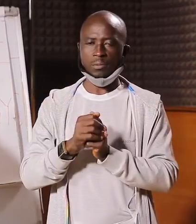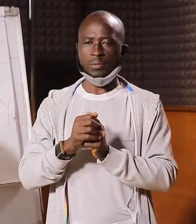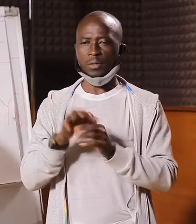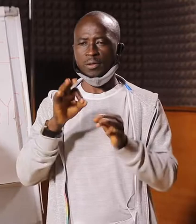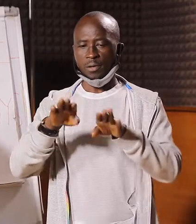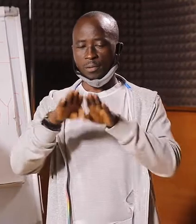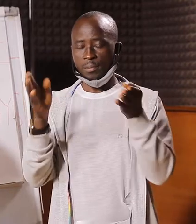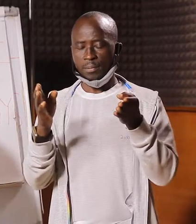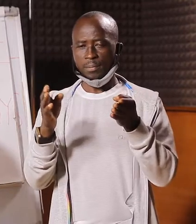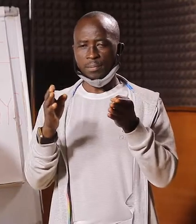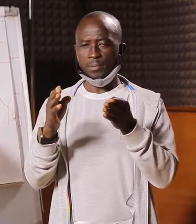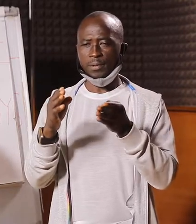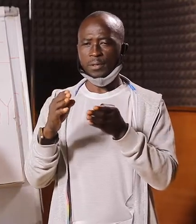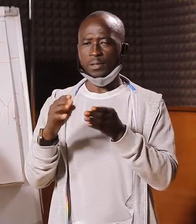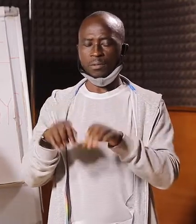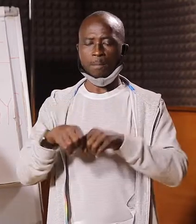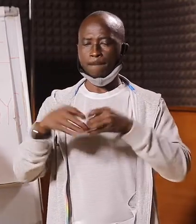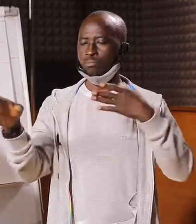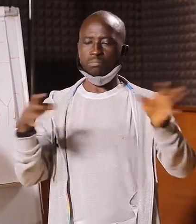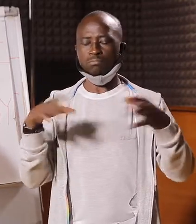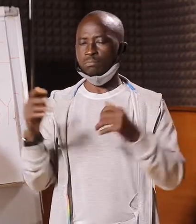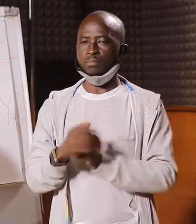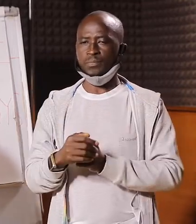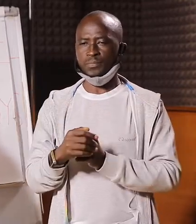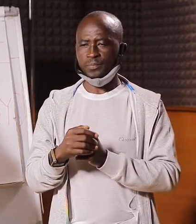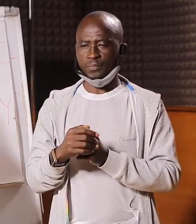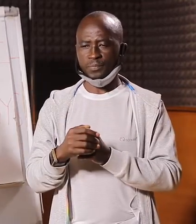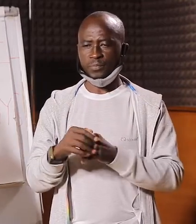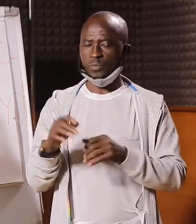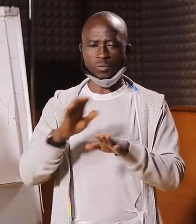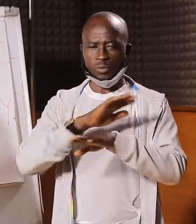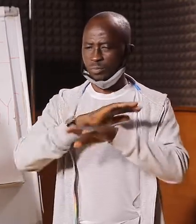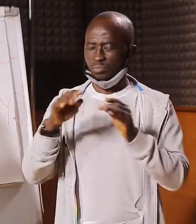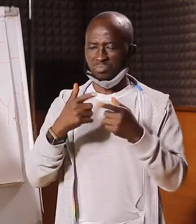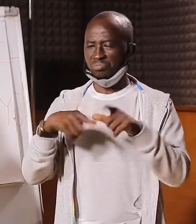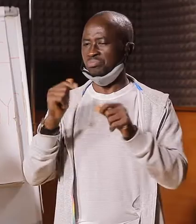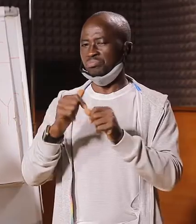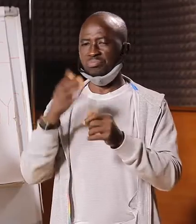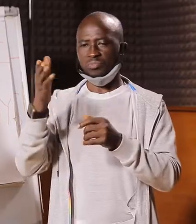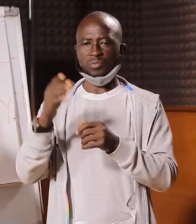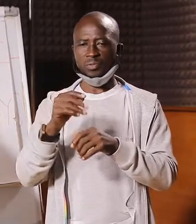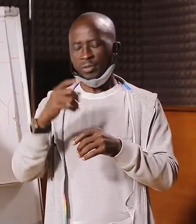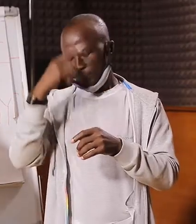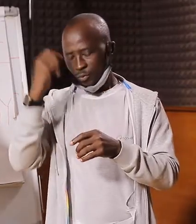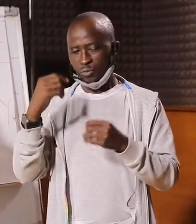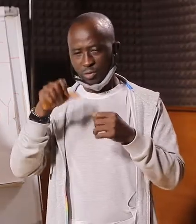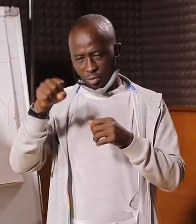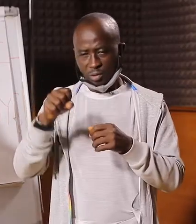sides of the beans and it will release the seeds. But we don't leave it in the farm to release the seed because we need the